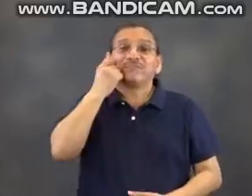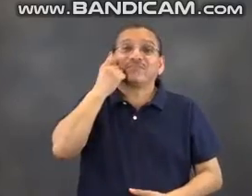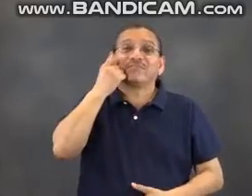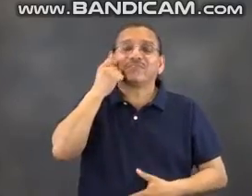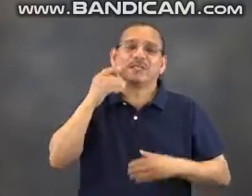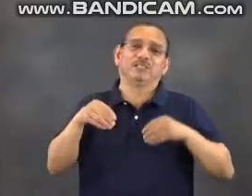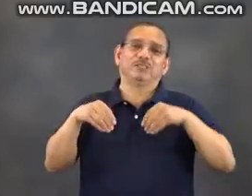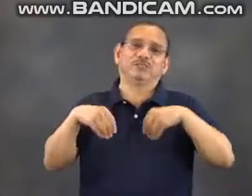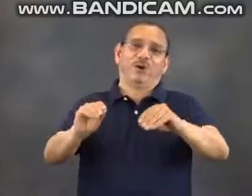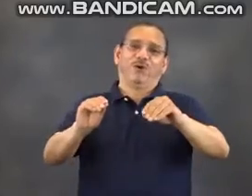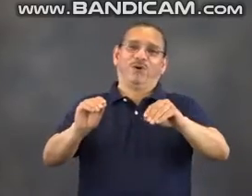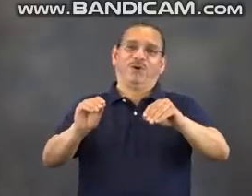It seems to be very expensive.